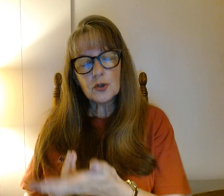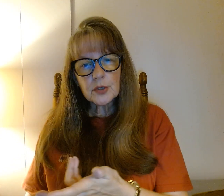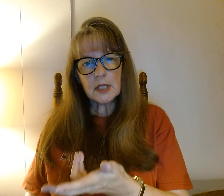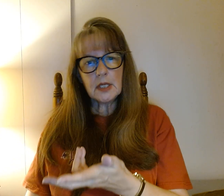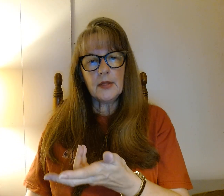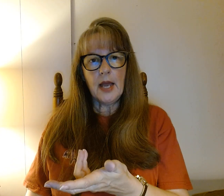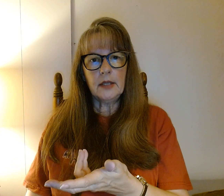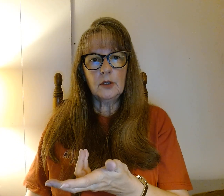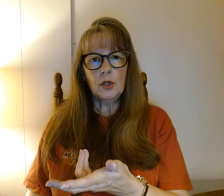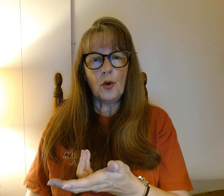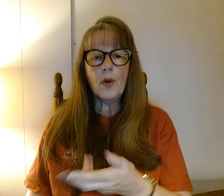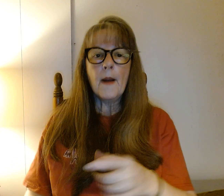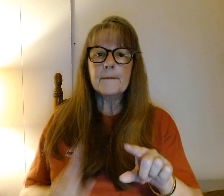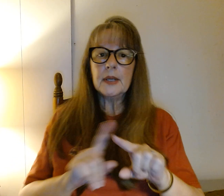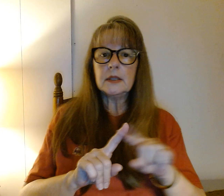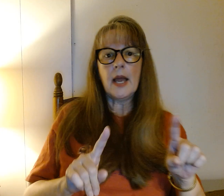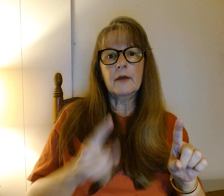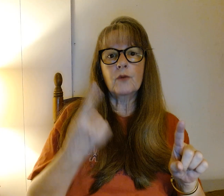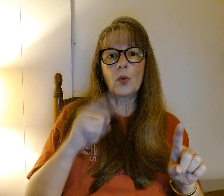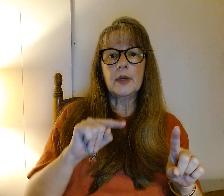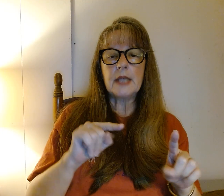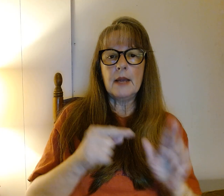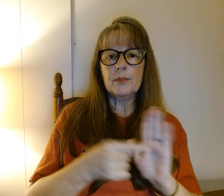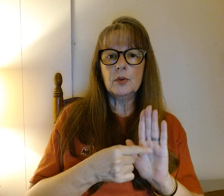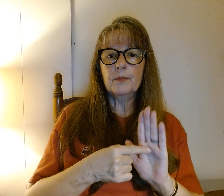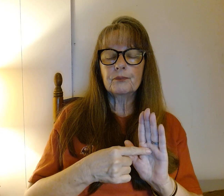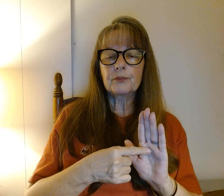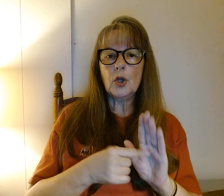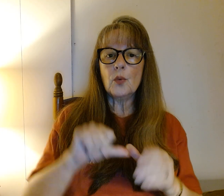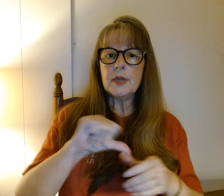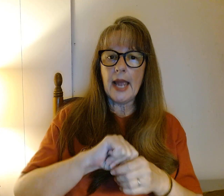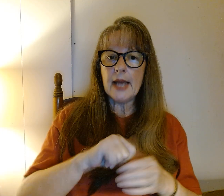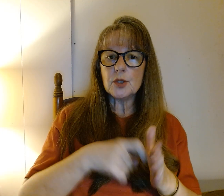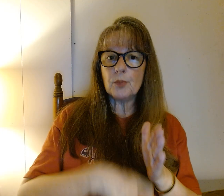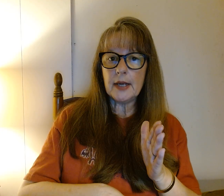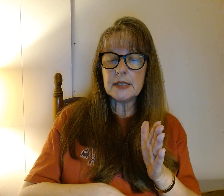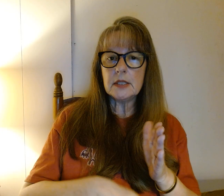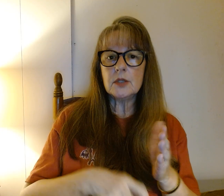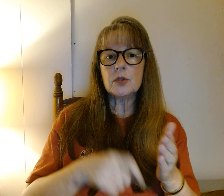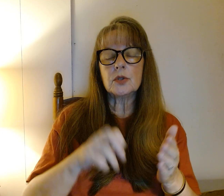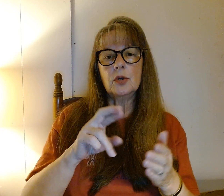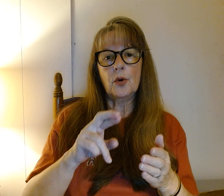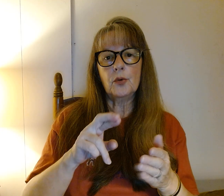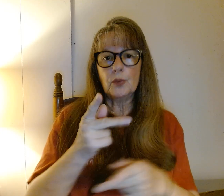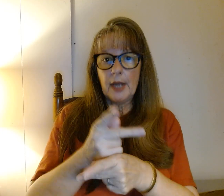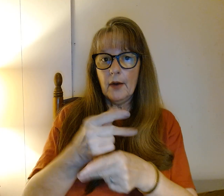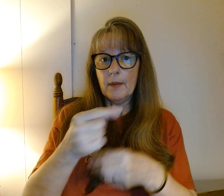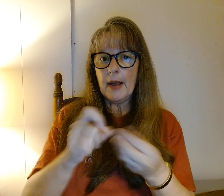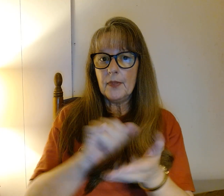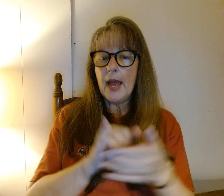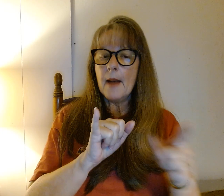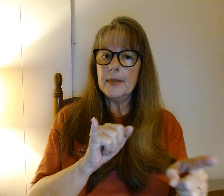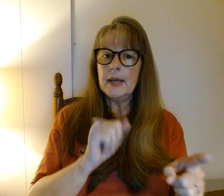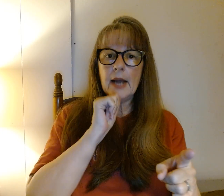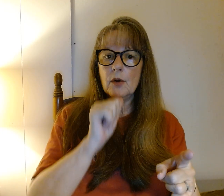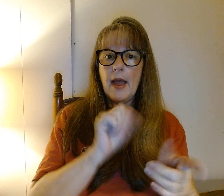interested in that, But like, for example, gas prices, you care about that, but I don't have